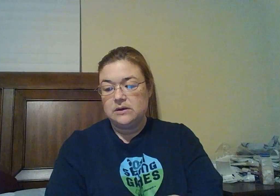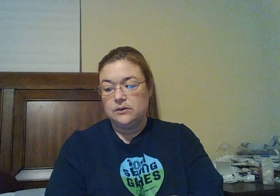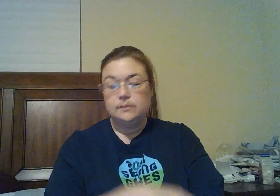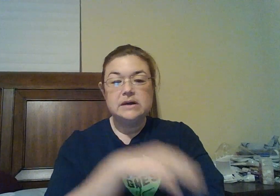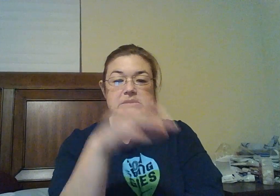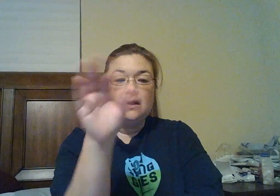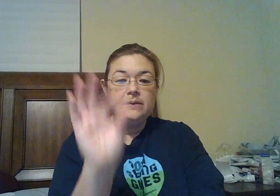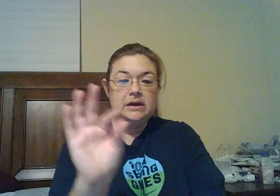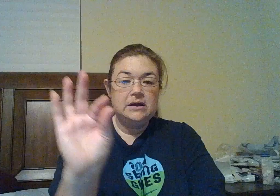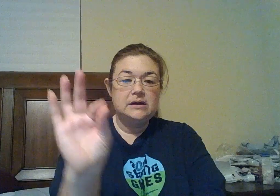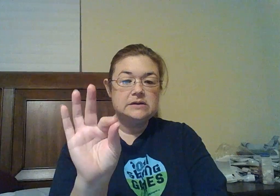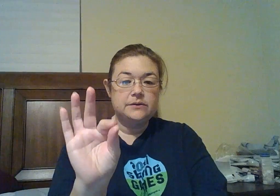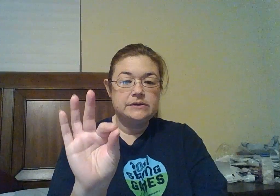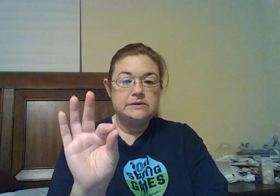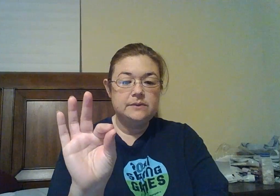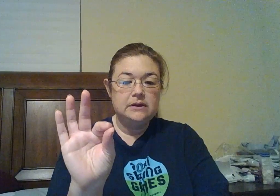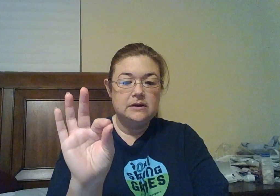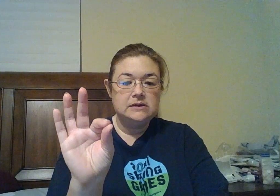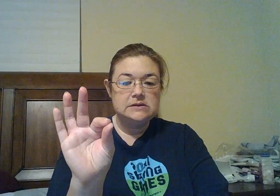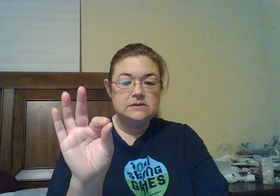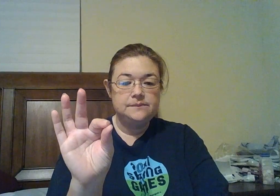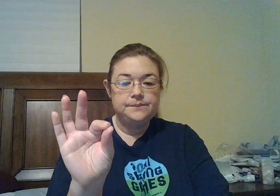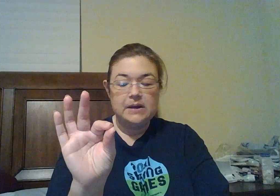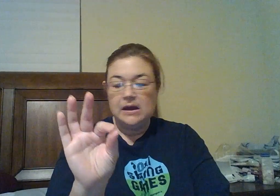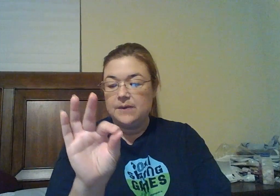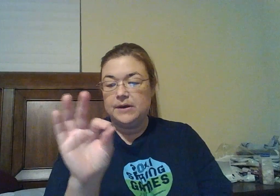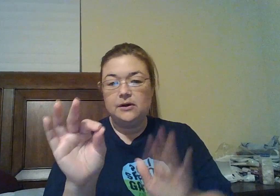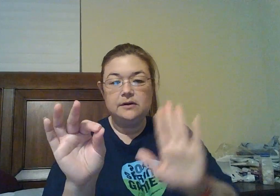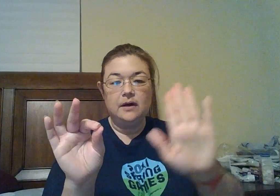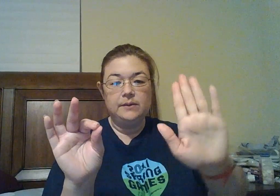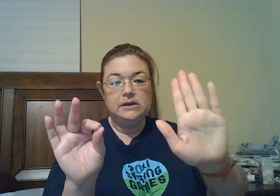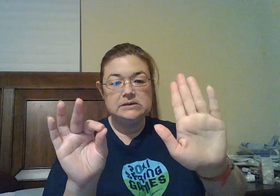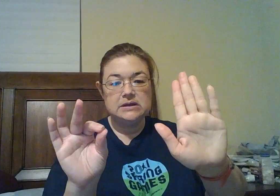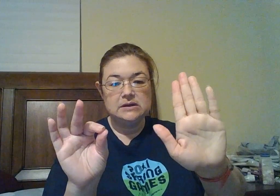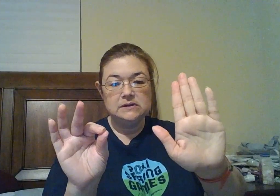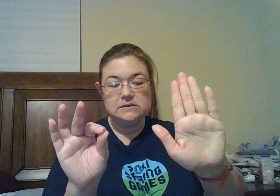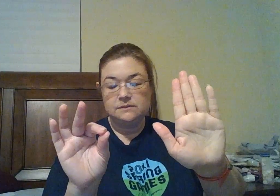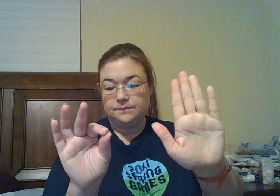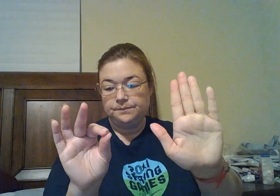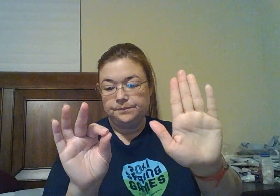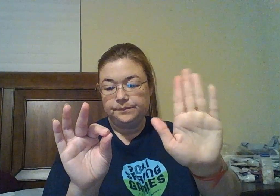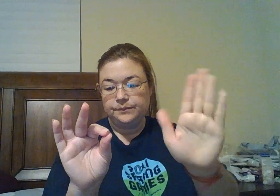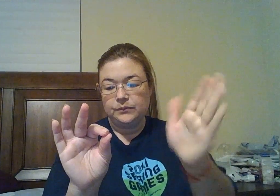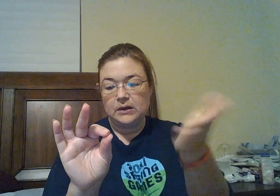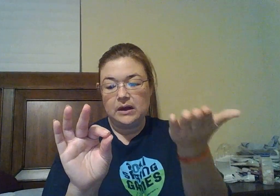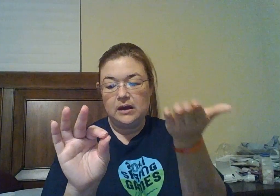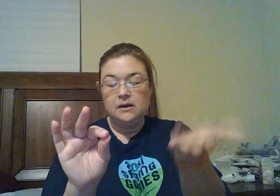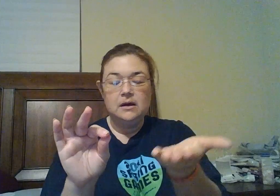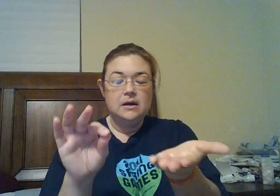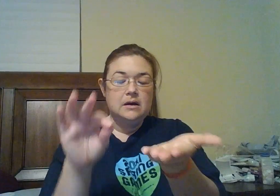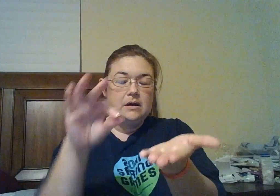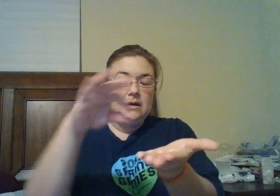So my dominant is going to be this, and my non-dominant is this. Okay.